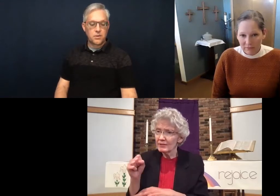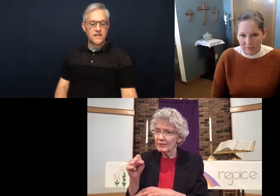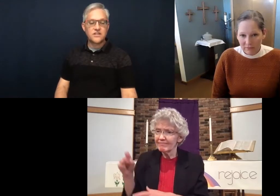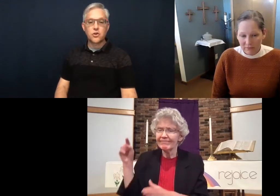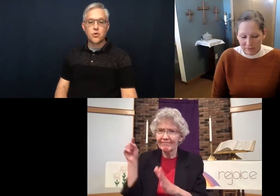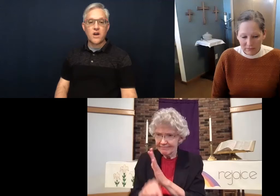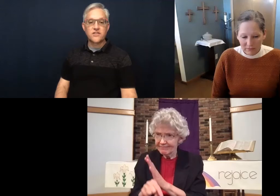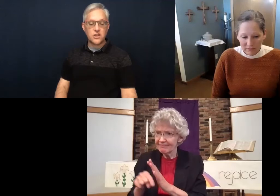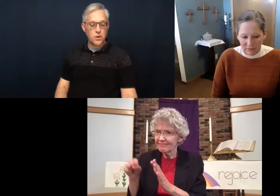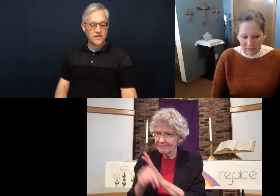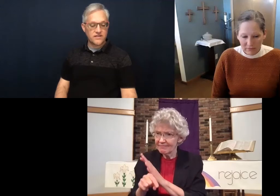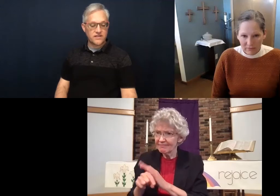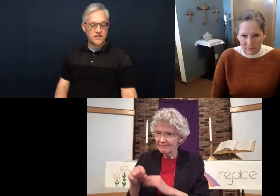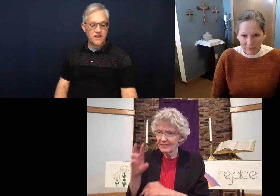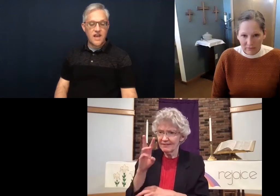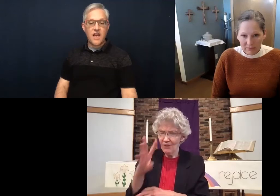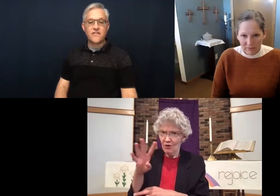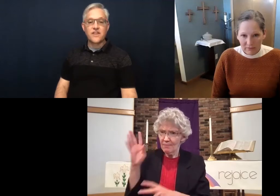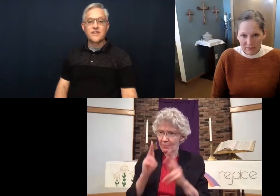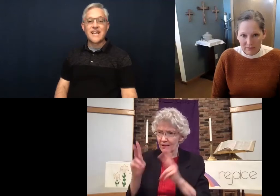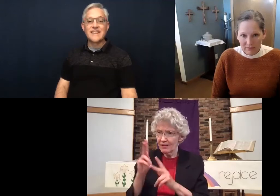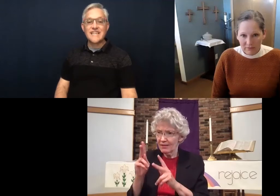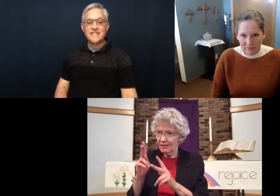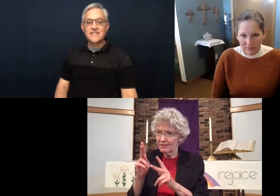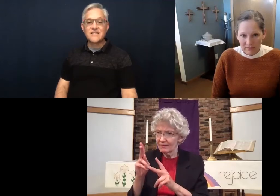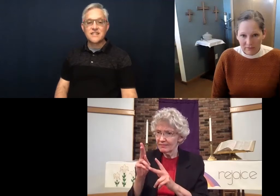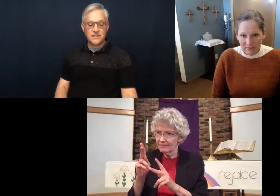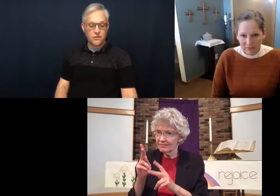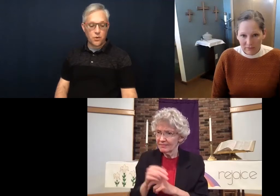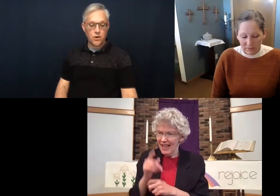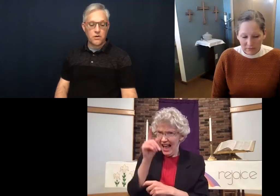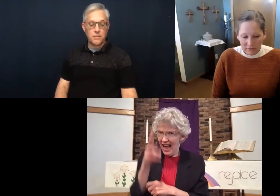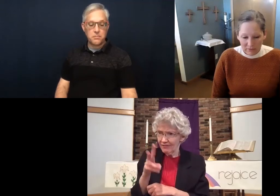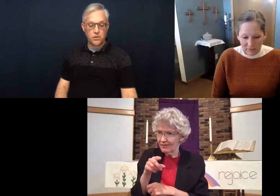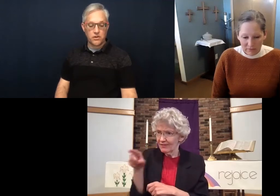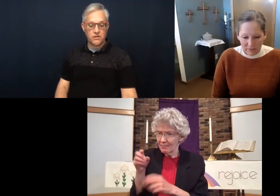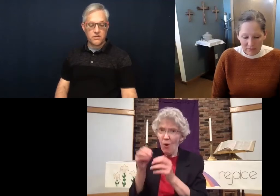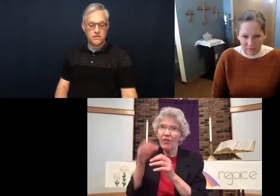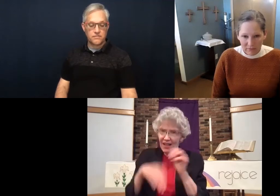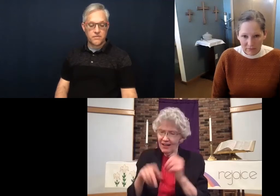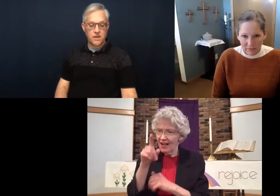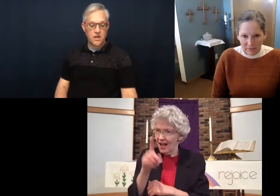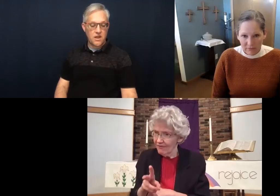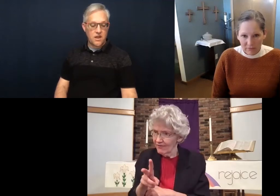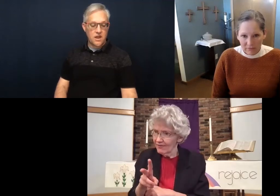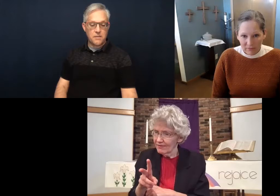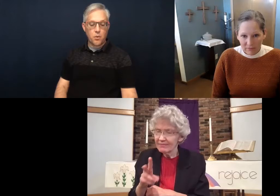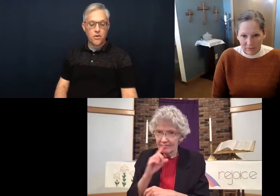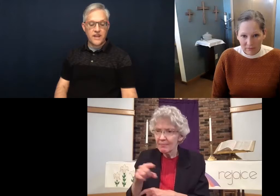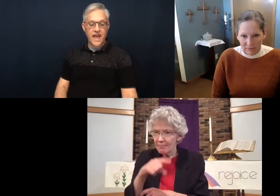police across the US have killed at least 64 people. And more than half